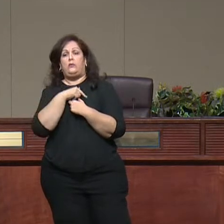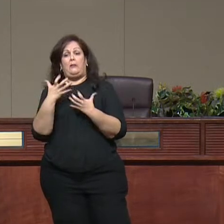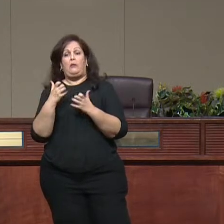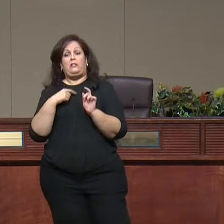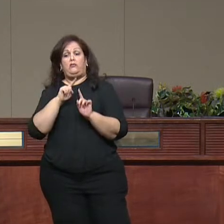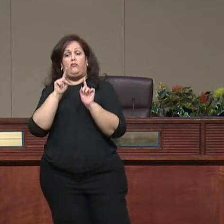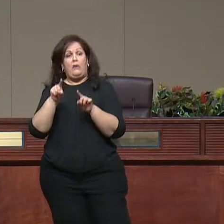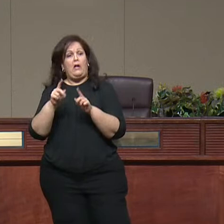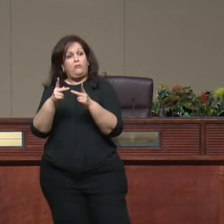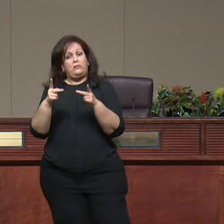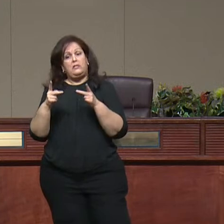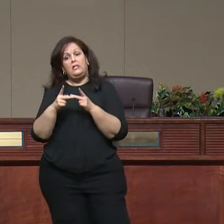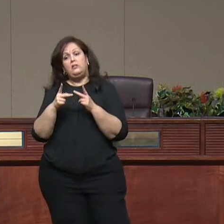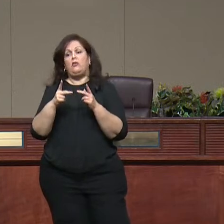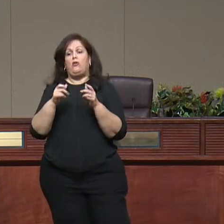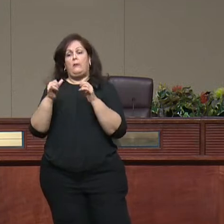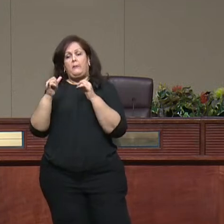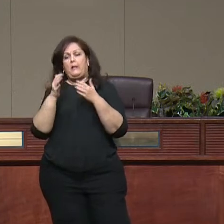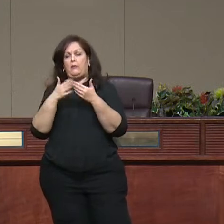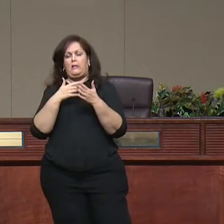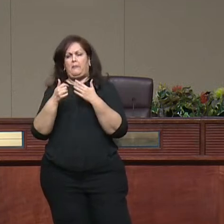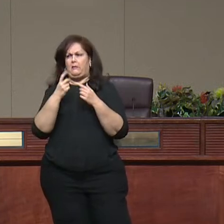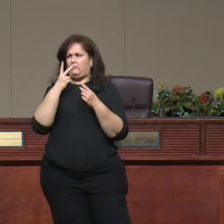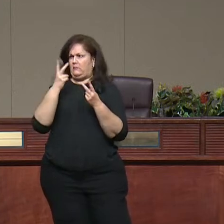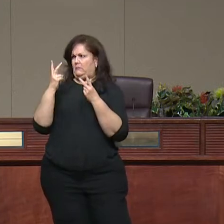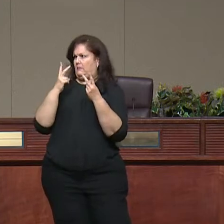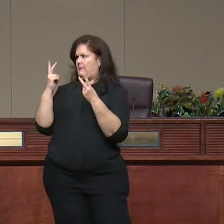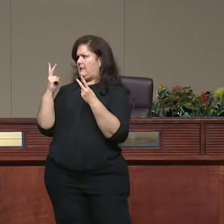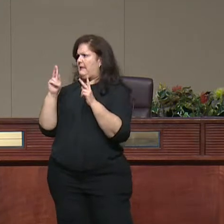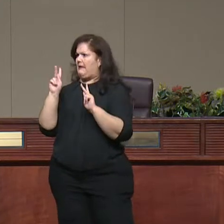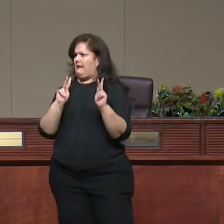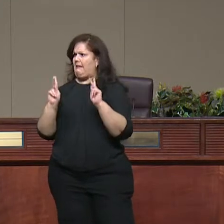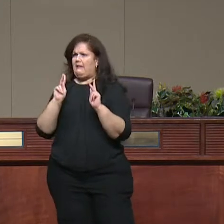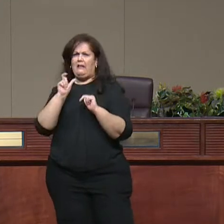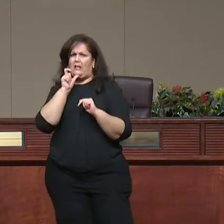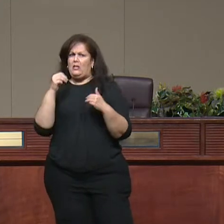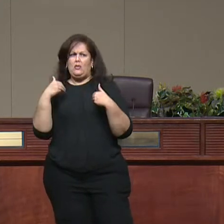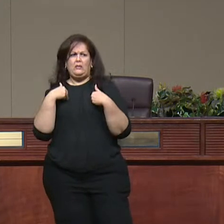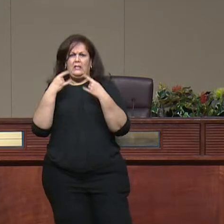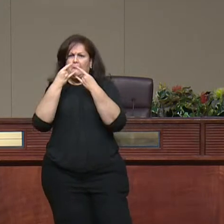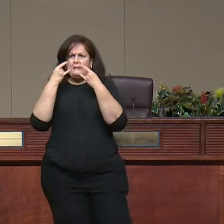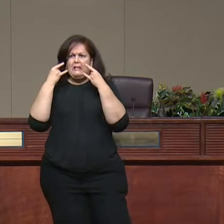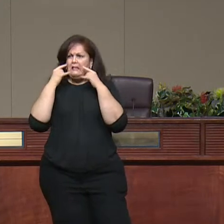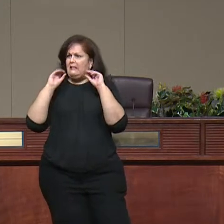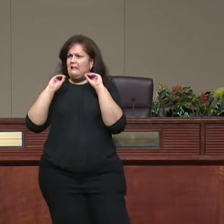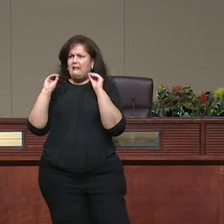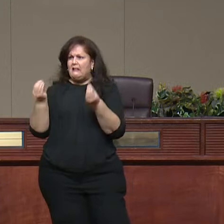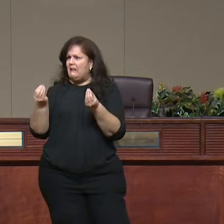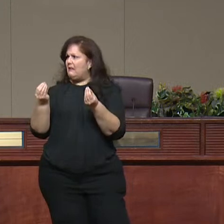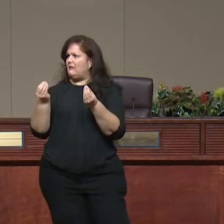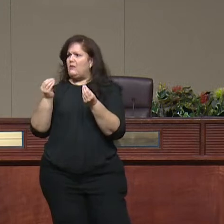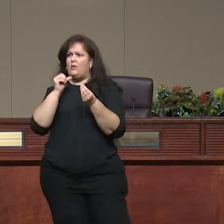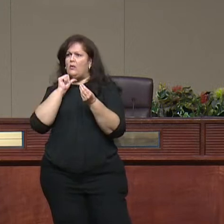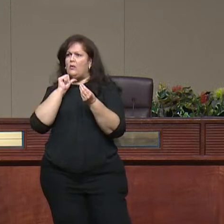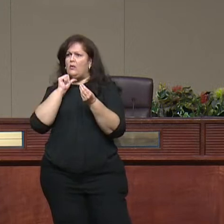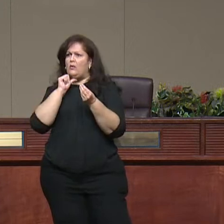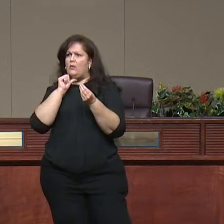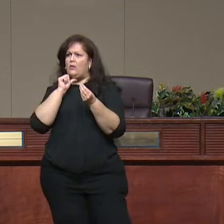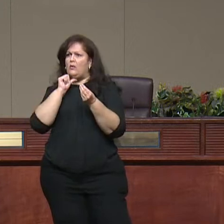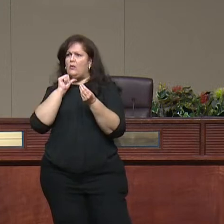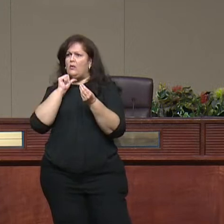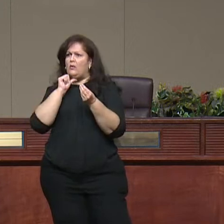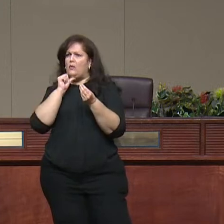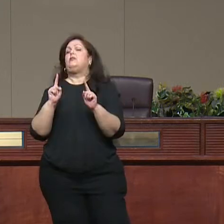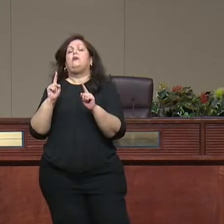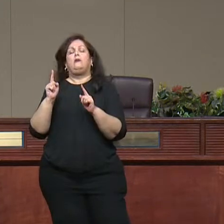usted entra a un establecimiento y ve que no se está haciendo el uso de máscara, no se está obligando a los clientes a